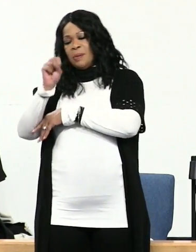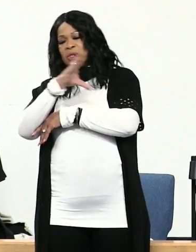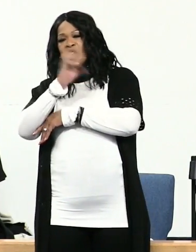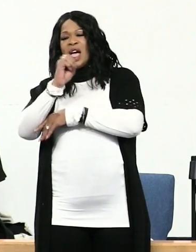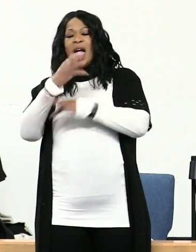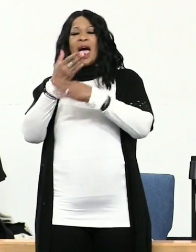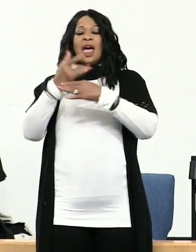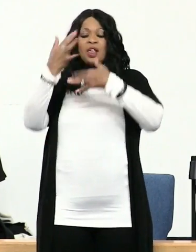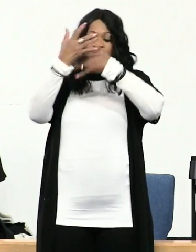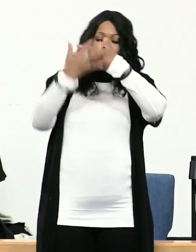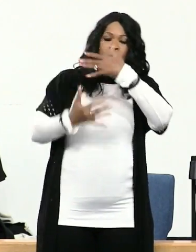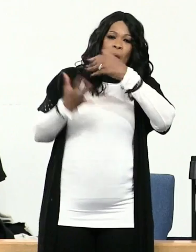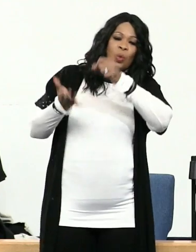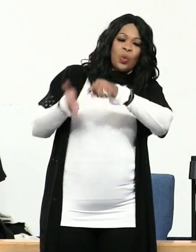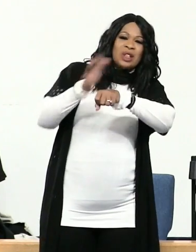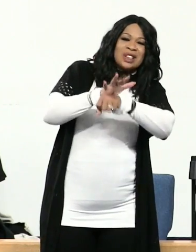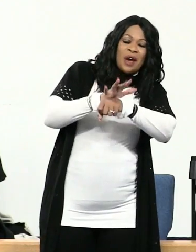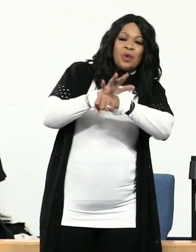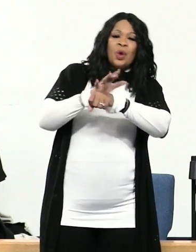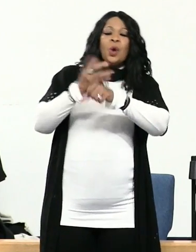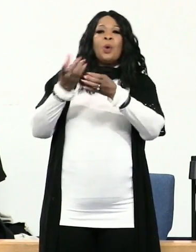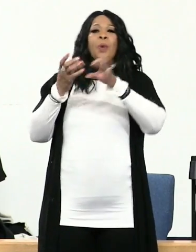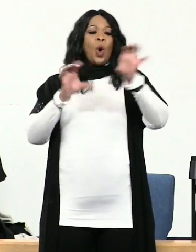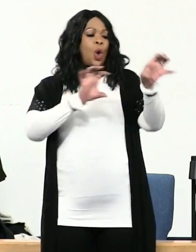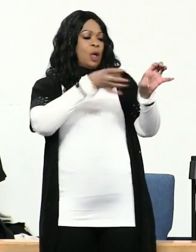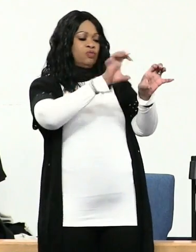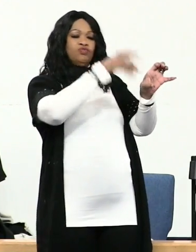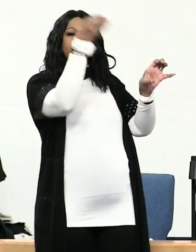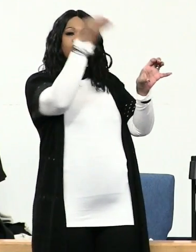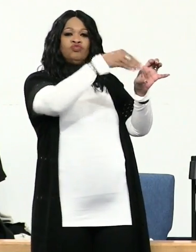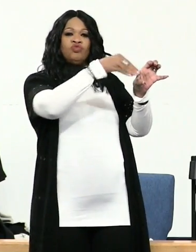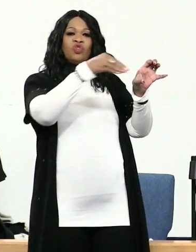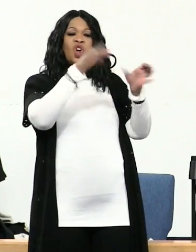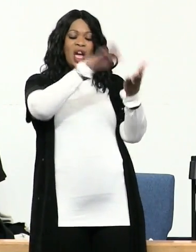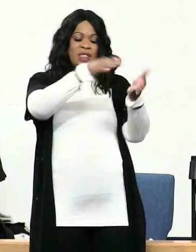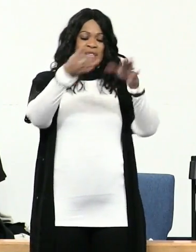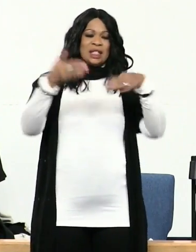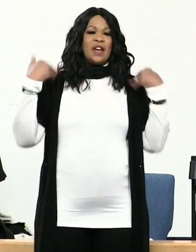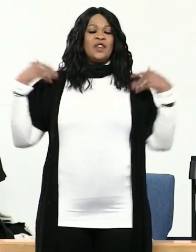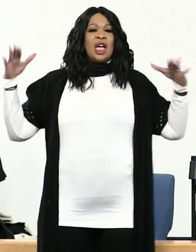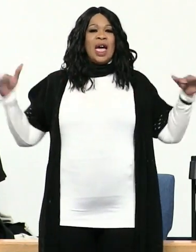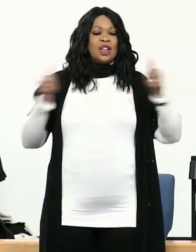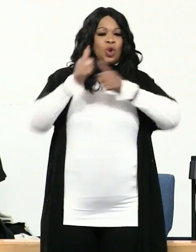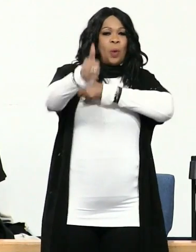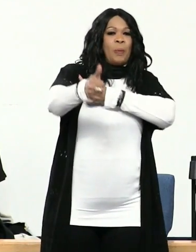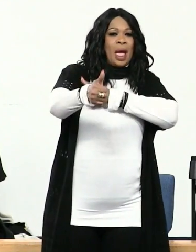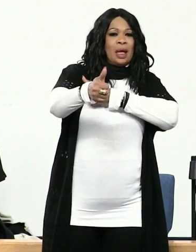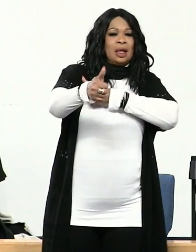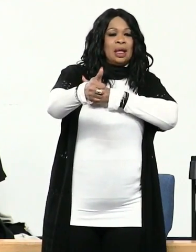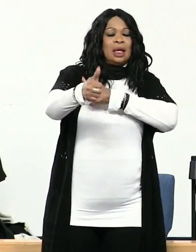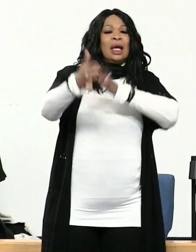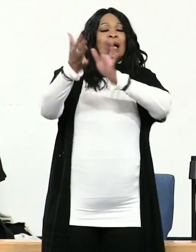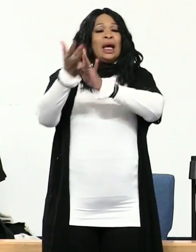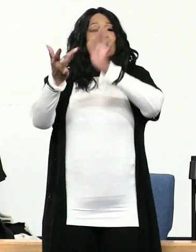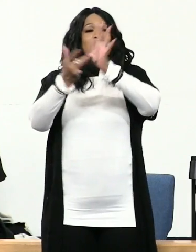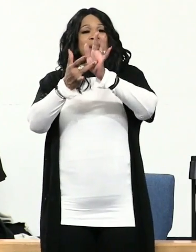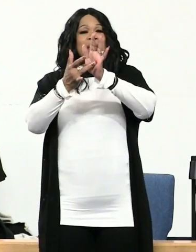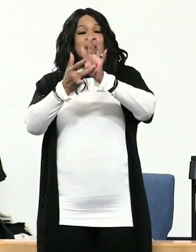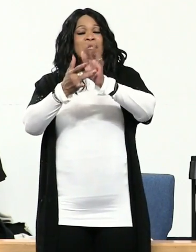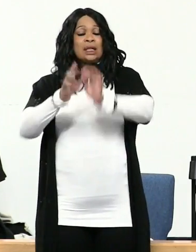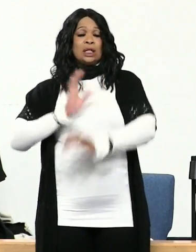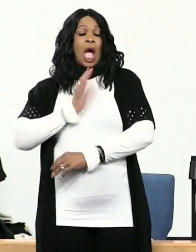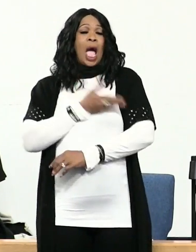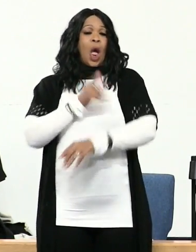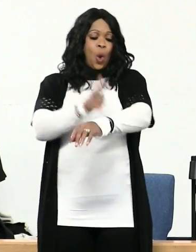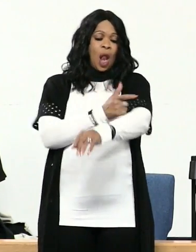covered and put on the doorpost, and the death angel passed over, Jesus is our Lamb of God,